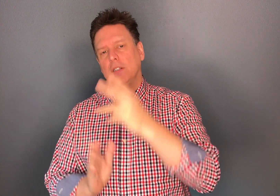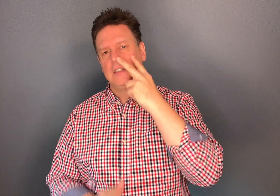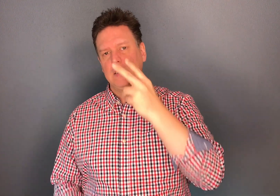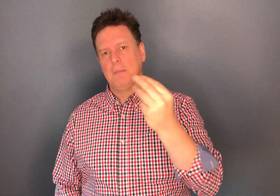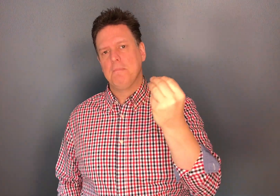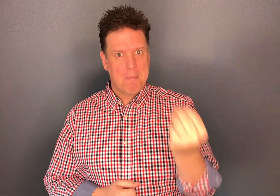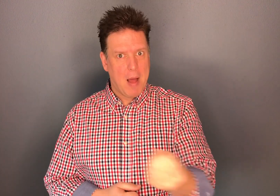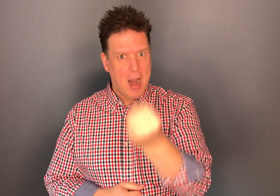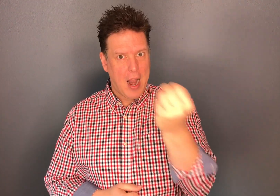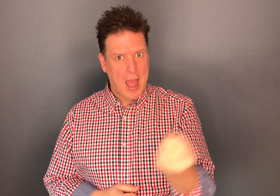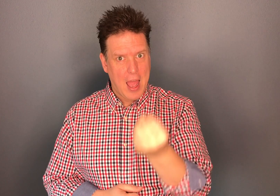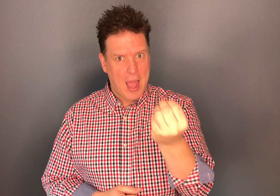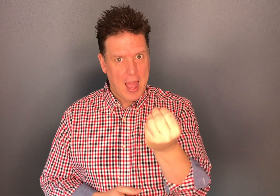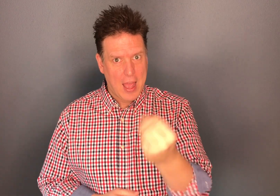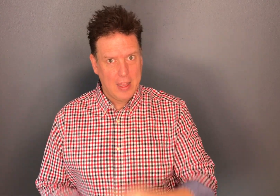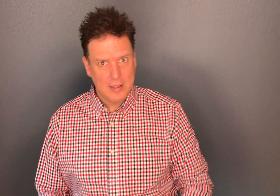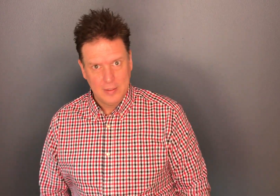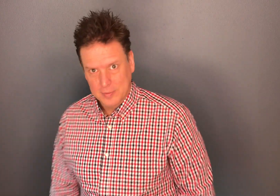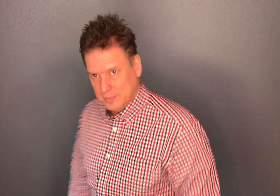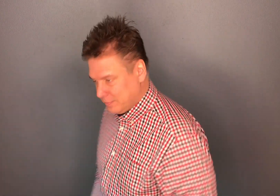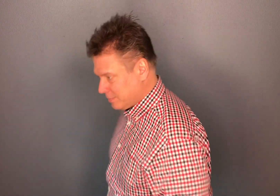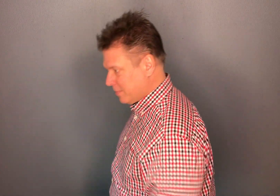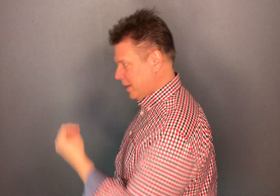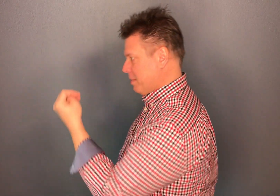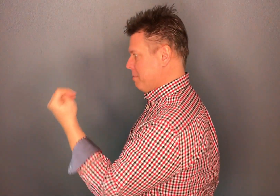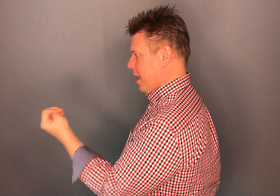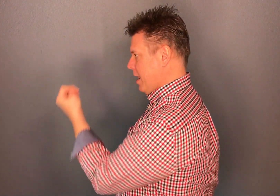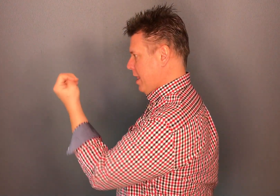more often like this.